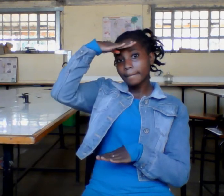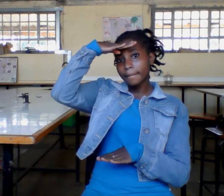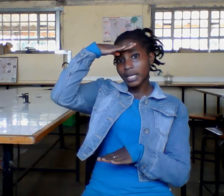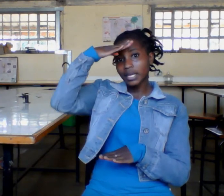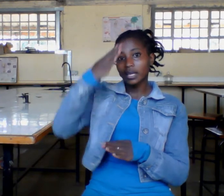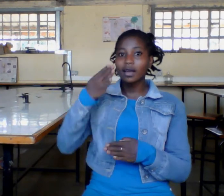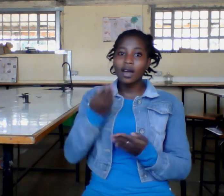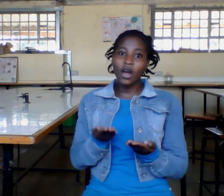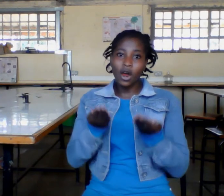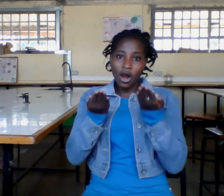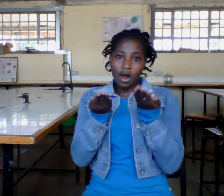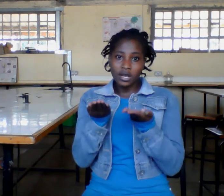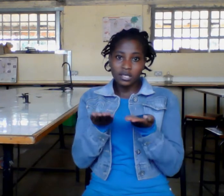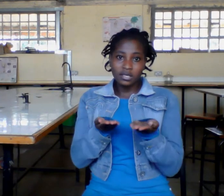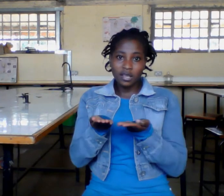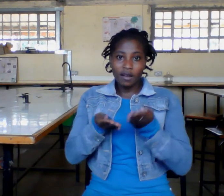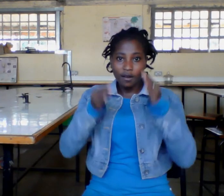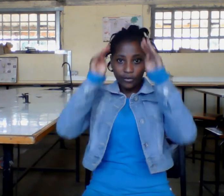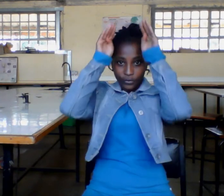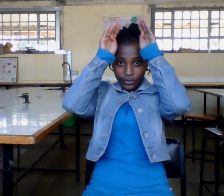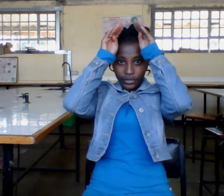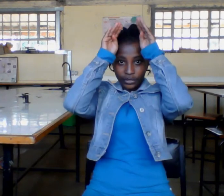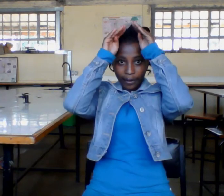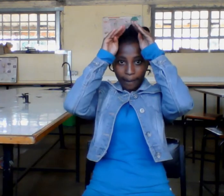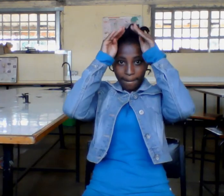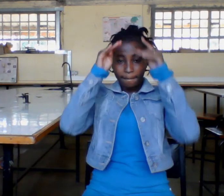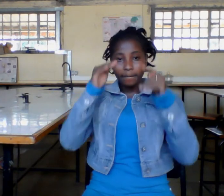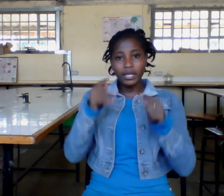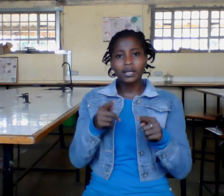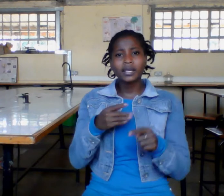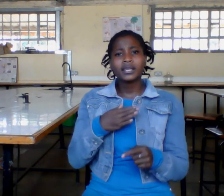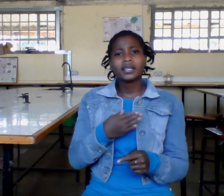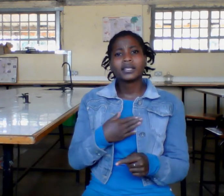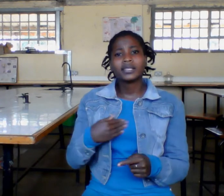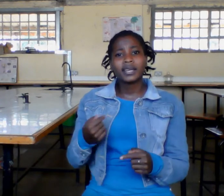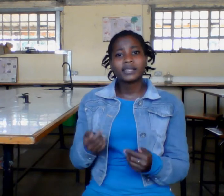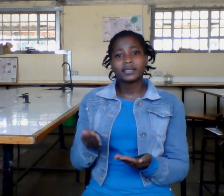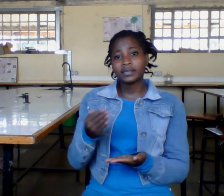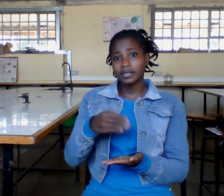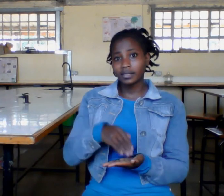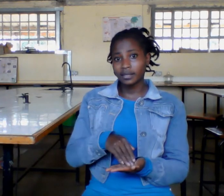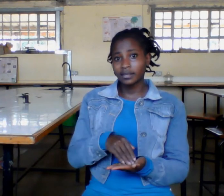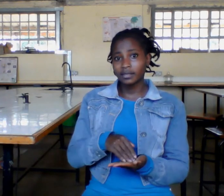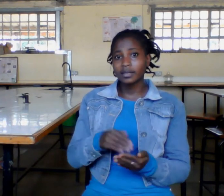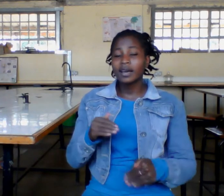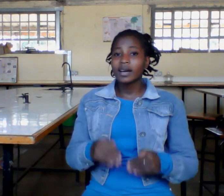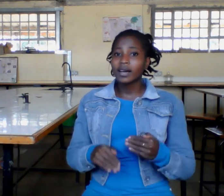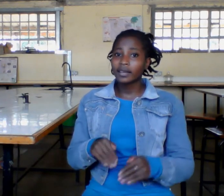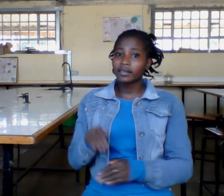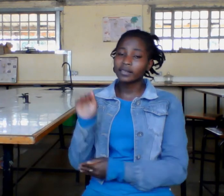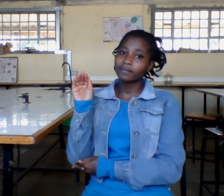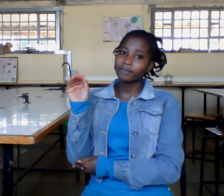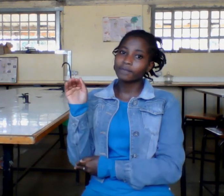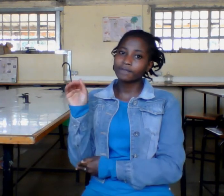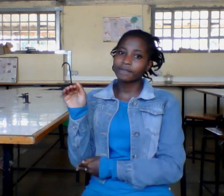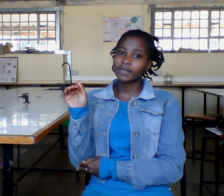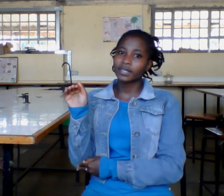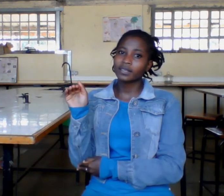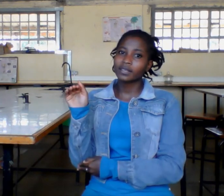followed Rabbit's instruction. After 3 weeks, he drank the water from the pot, but it tasted so weird that he